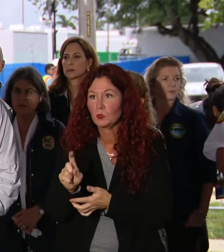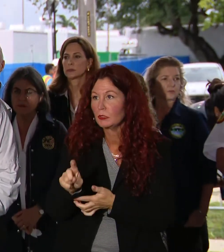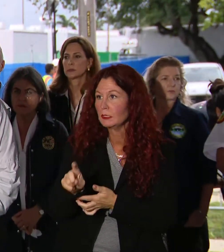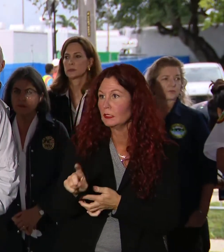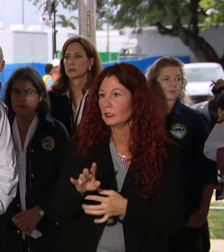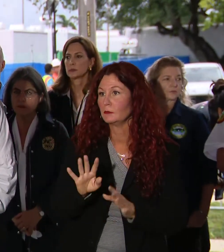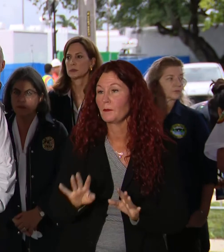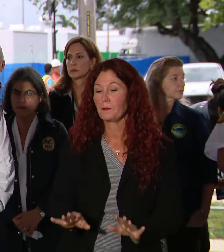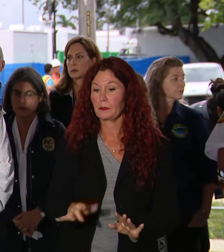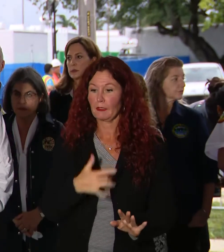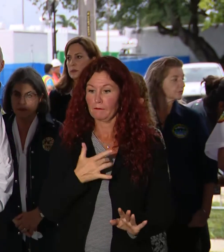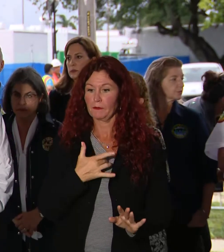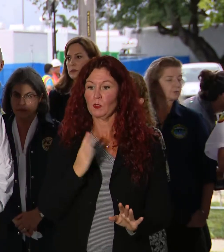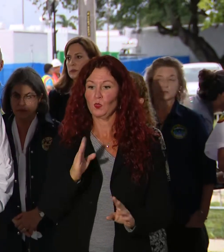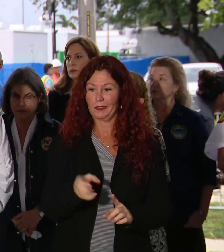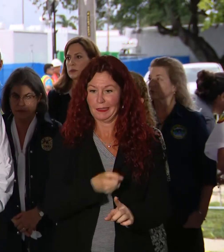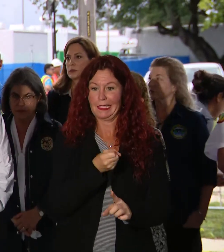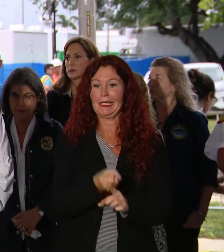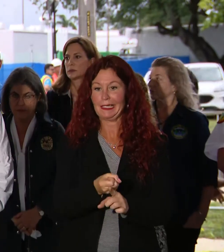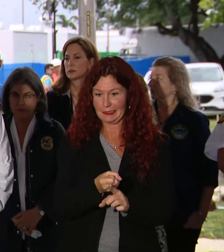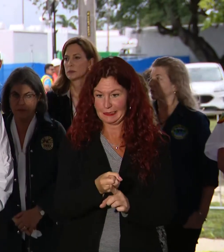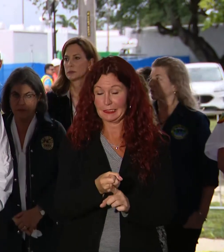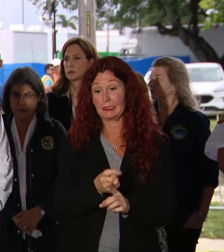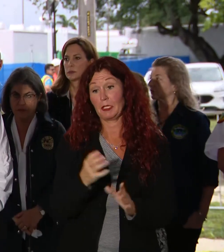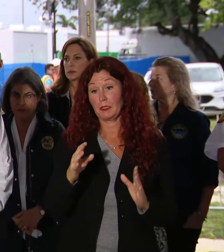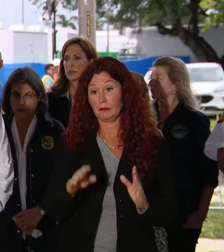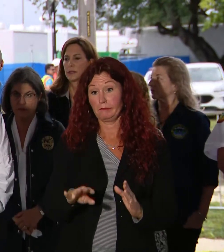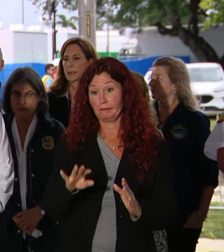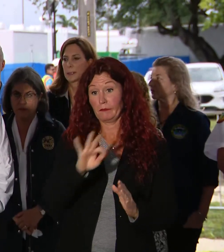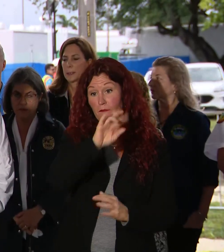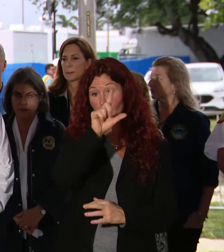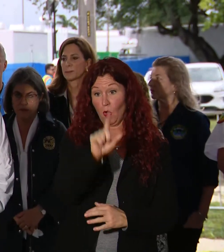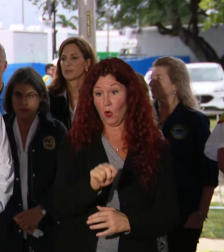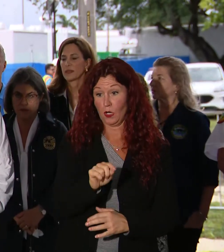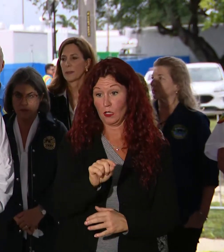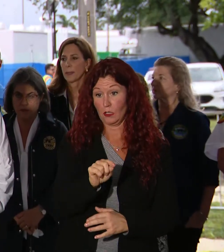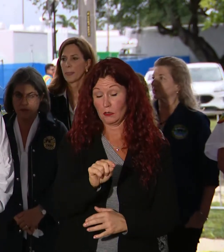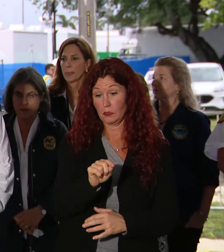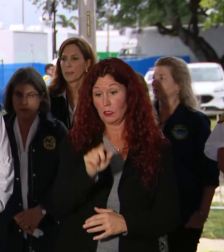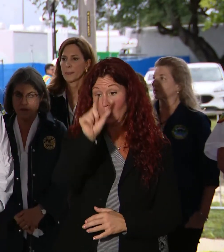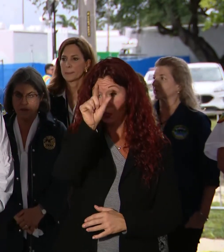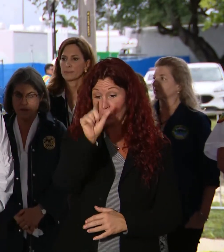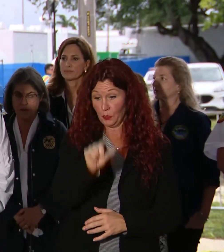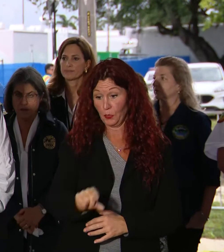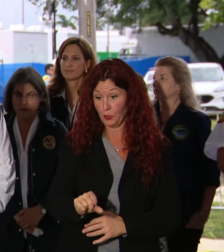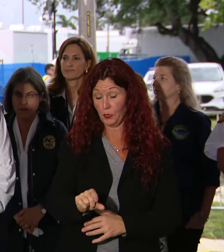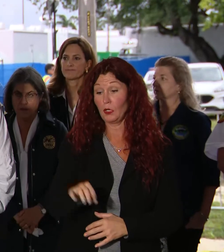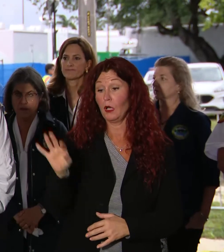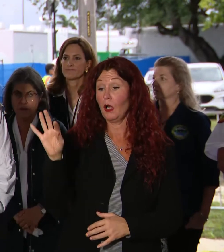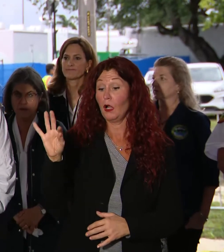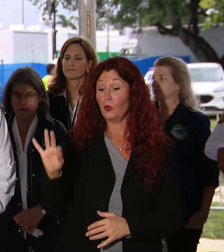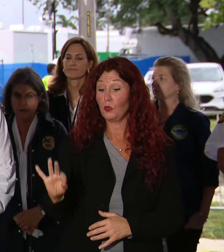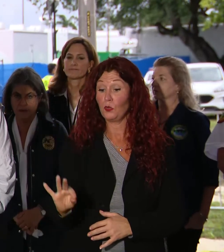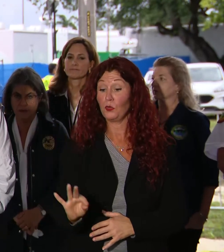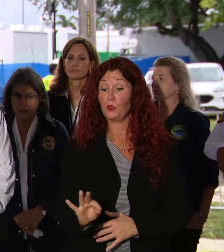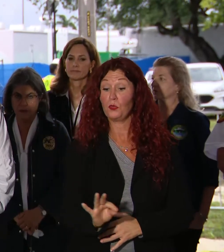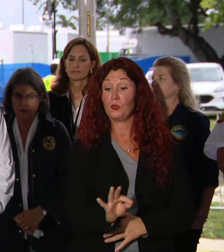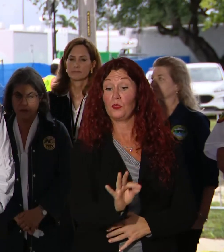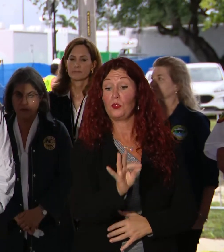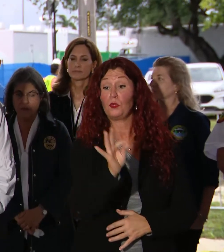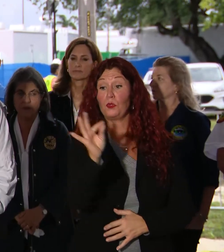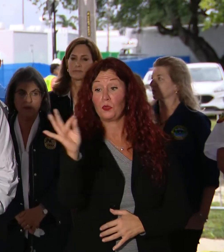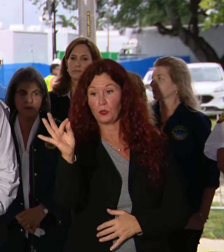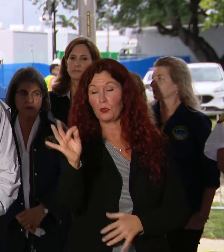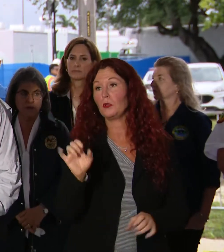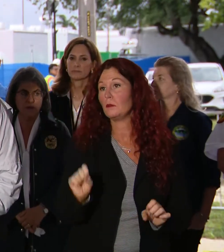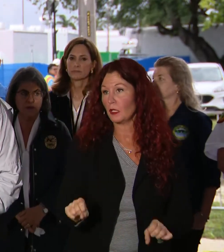impact most likely somewhere on the west coast between South Florida, Naples, all the way up to and including the Big Bend